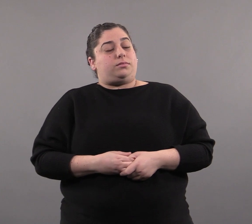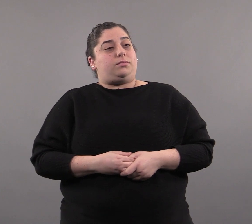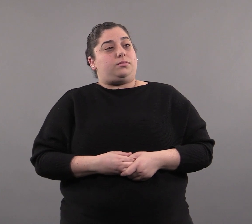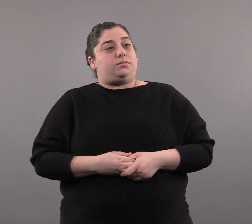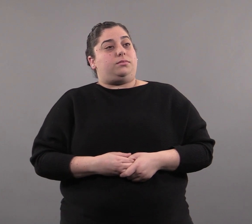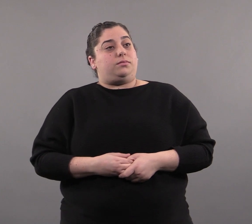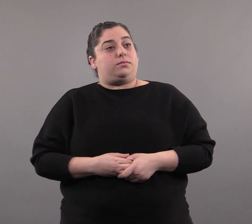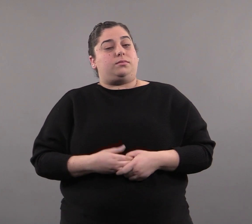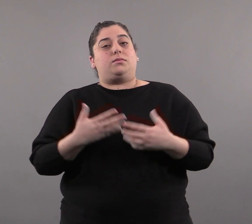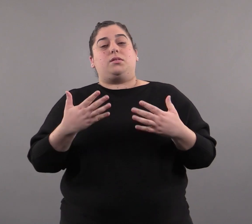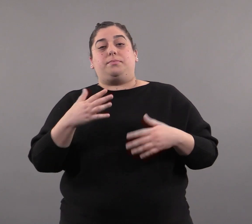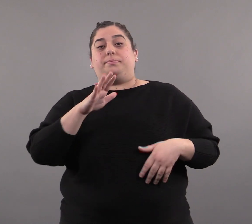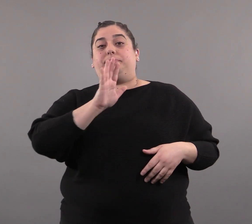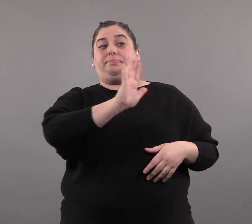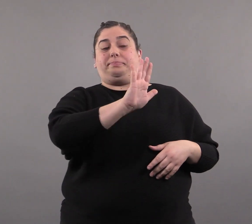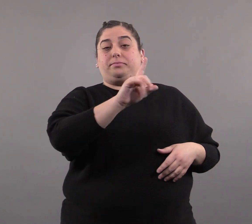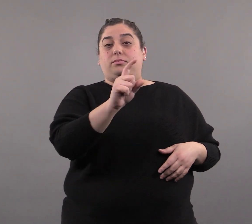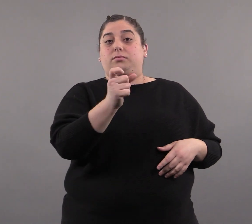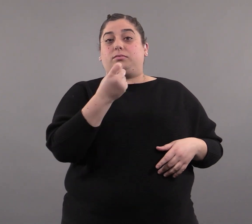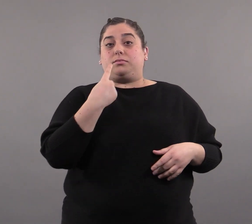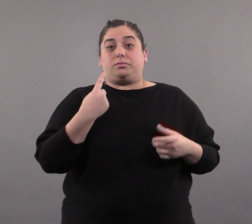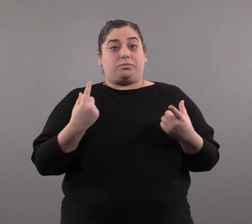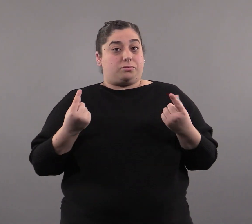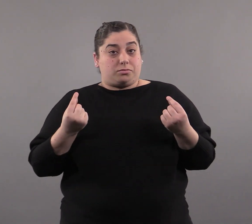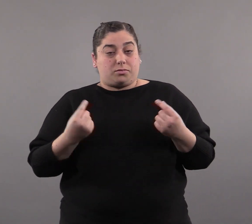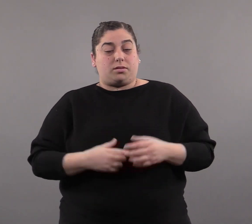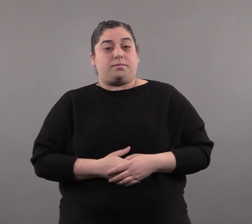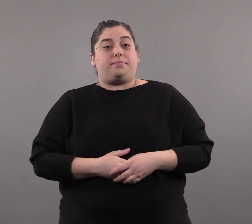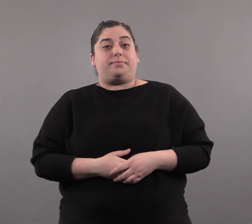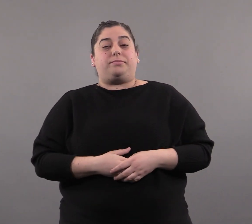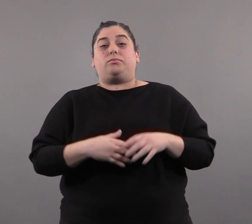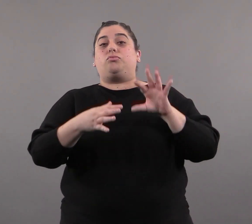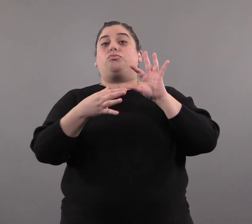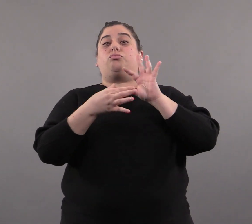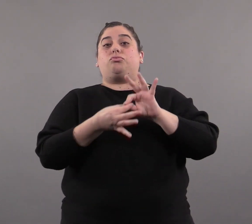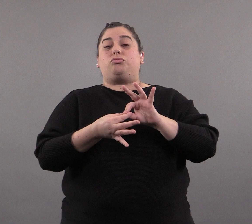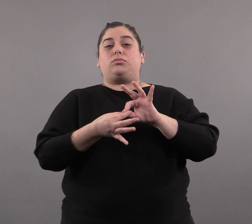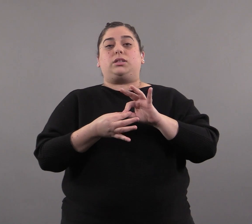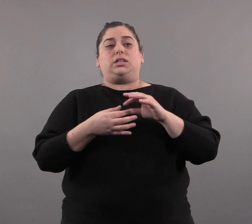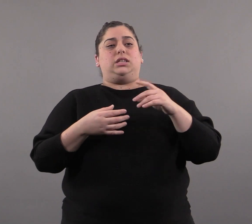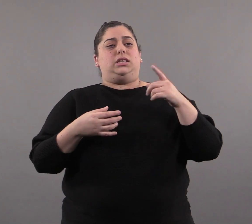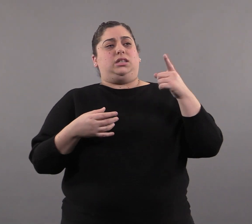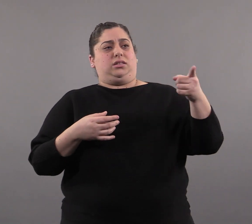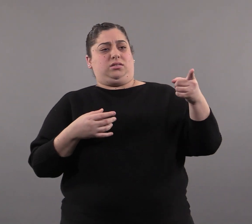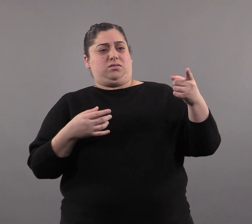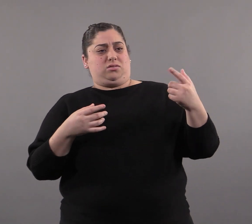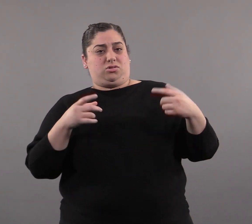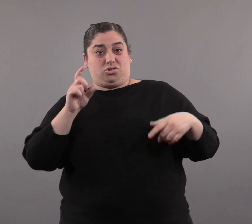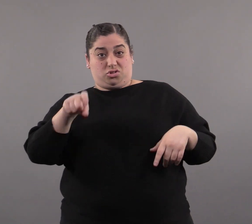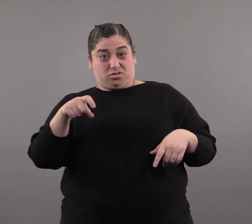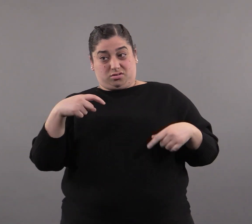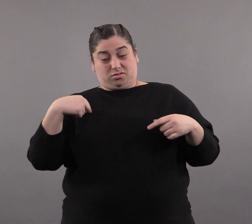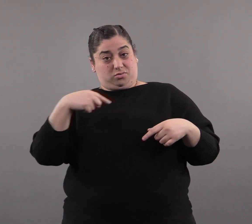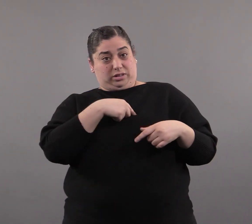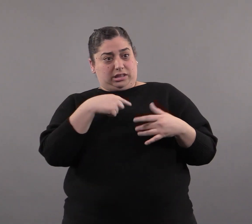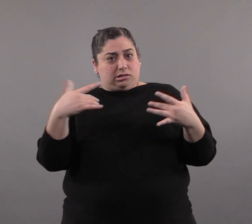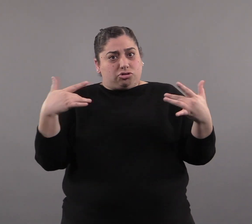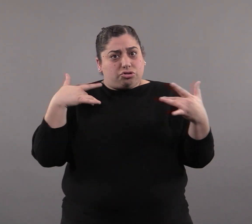The question relates to any reason for concern with regard to exposure to the general public